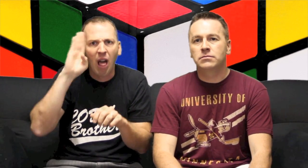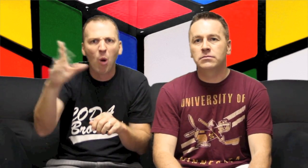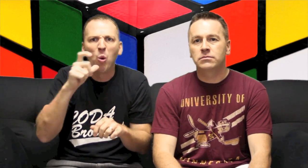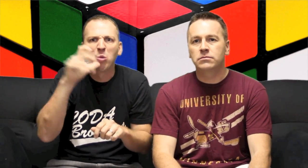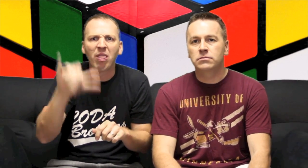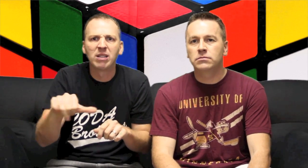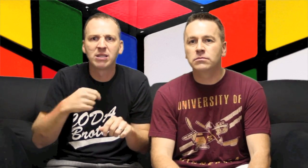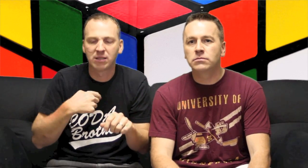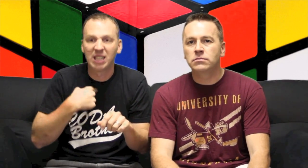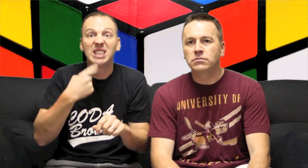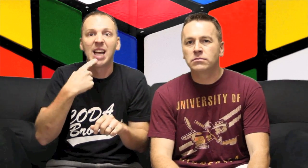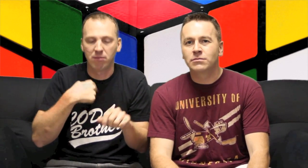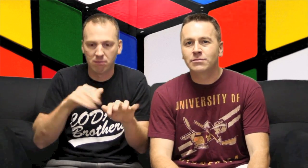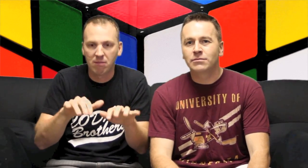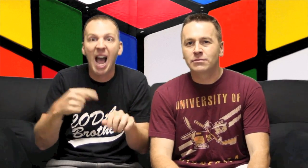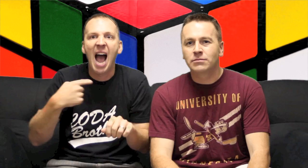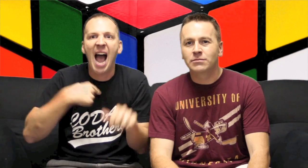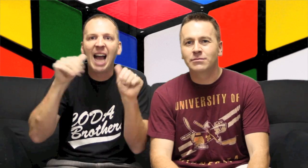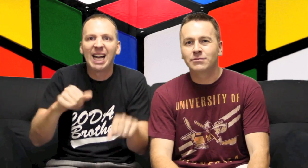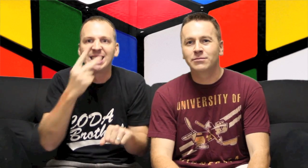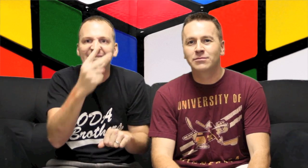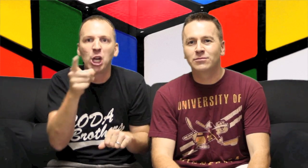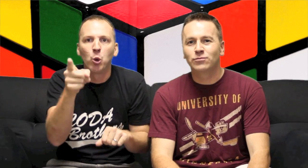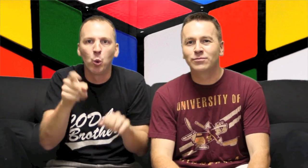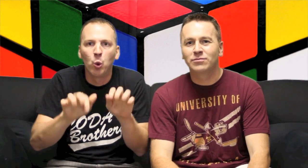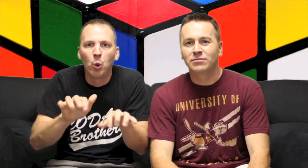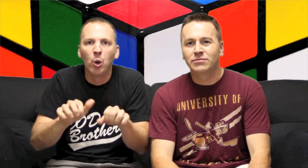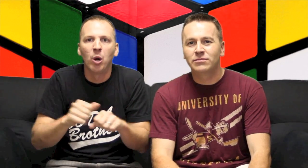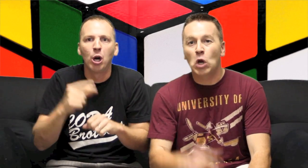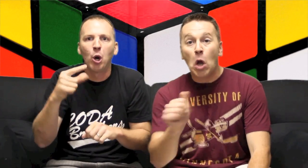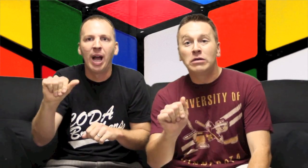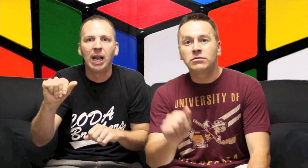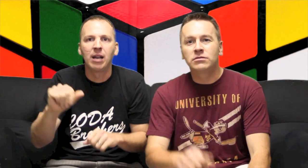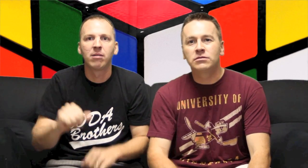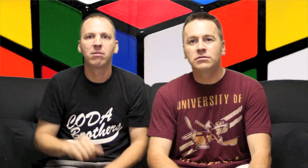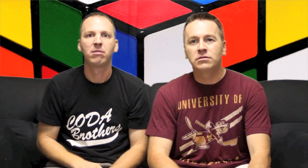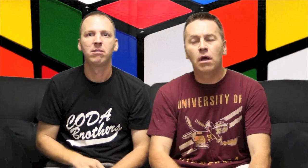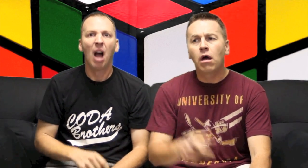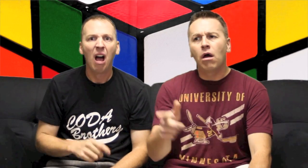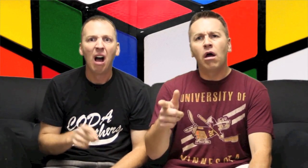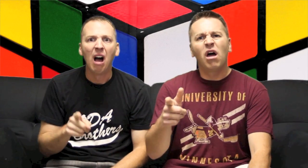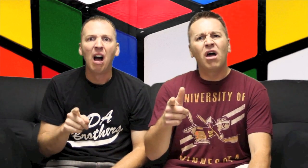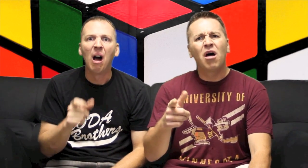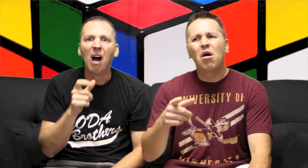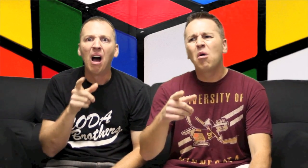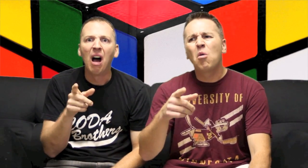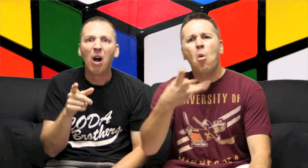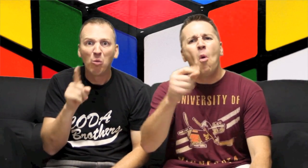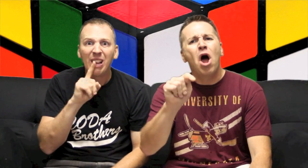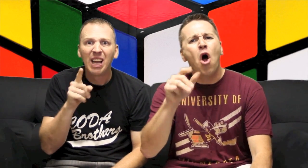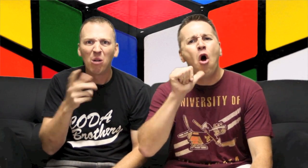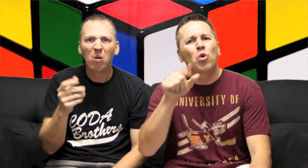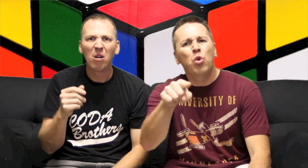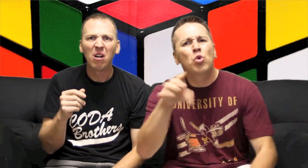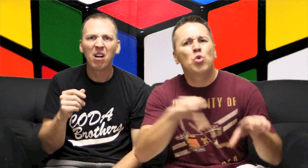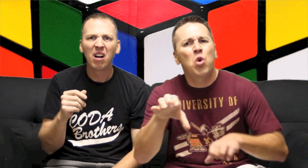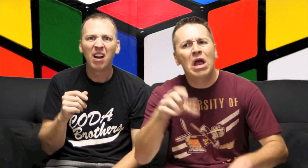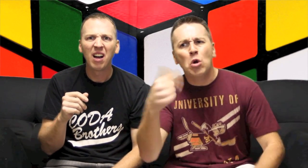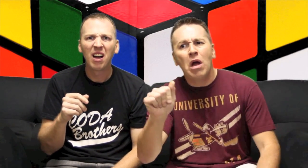person said, hello, who's this? Go ahead. I said, I can see you. Go ahead. What? What are you